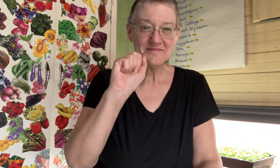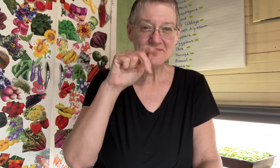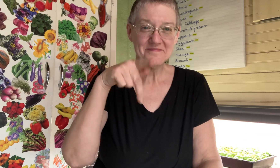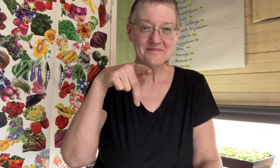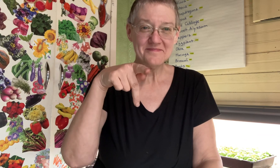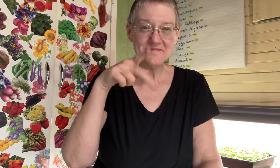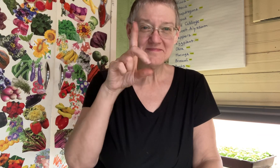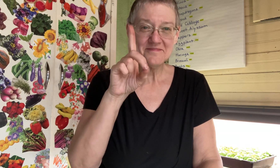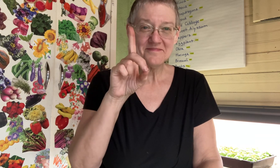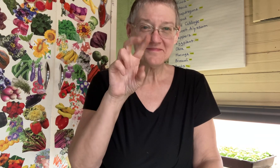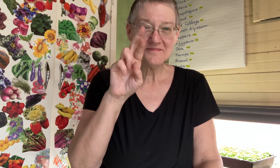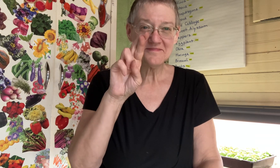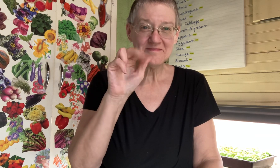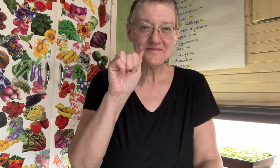our snapdragons.